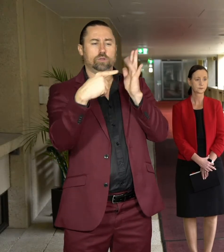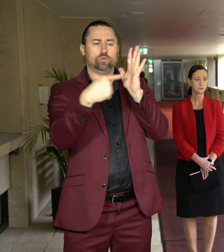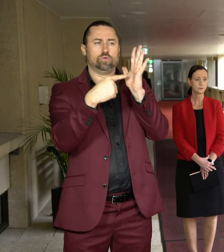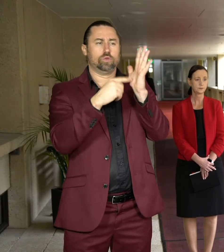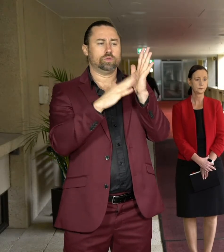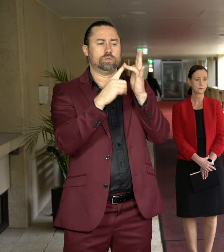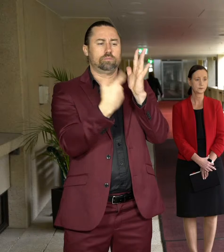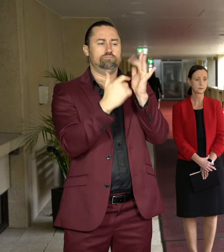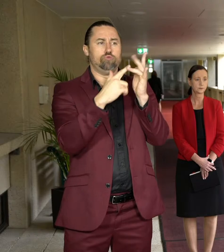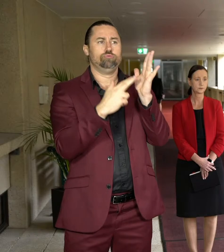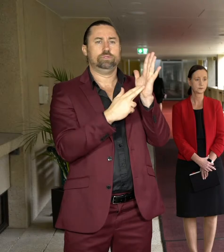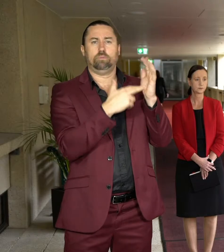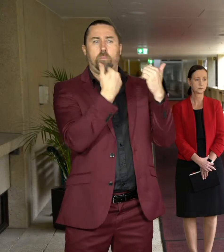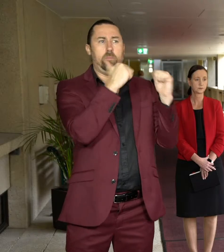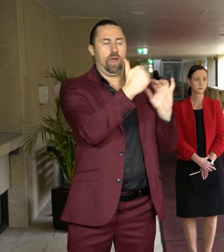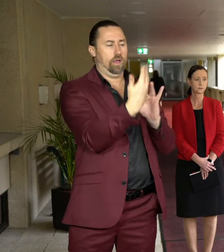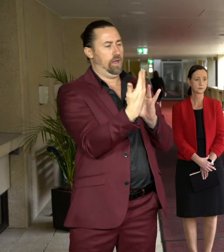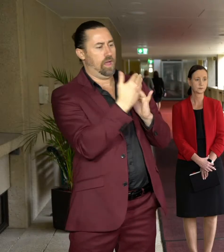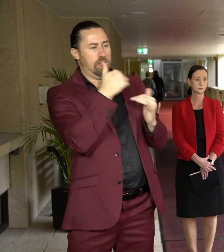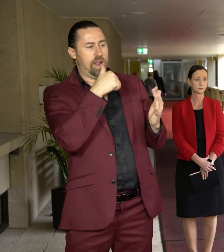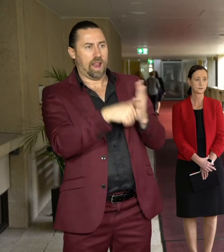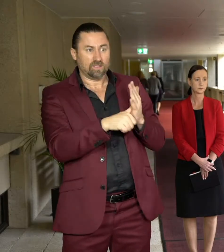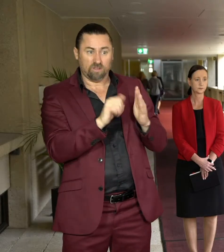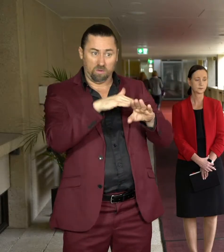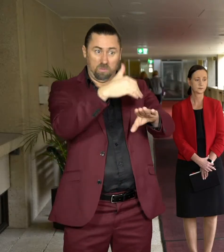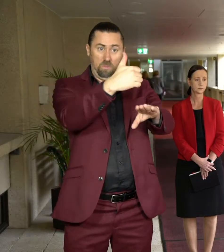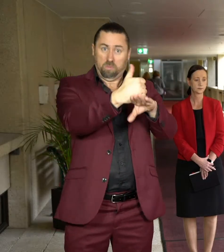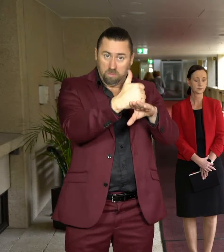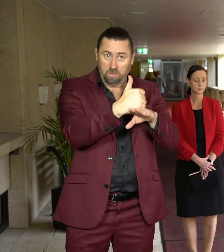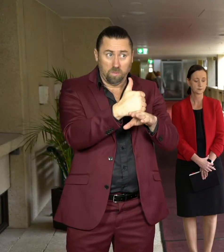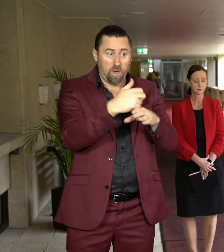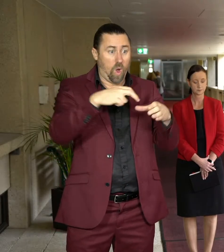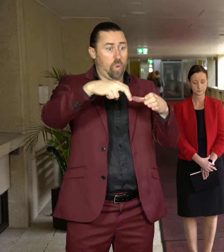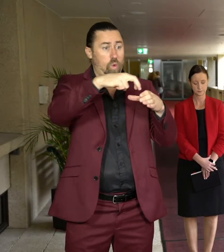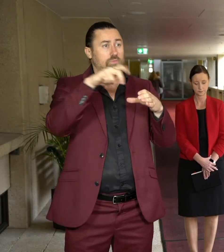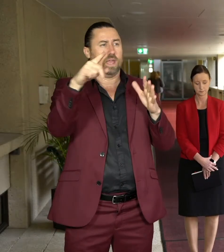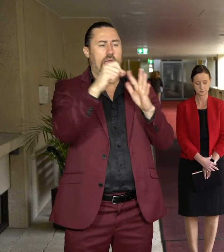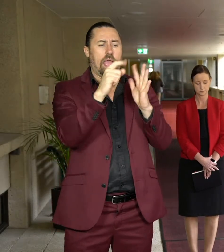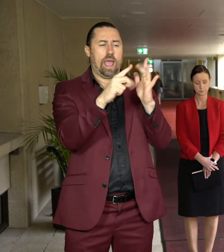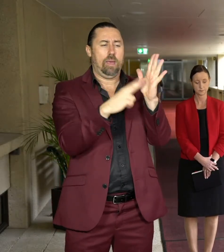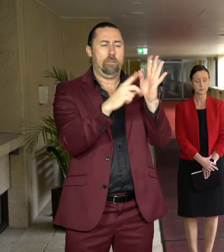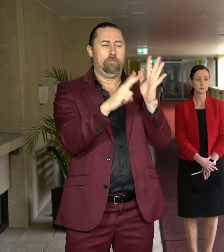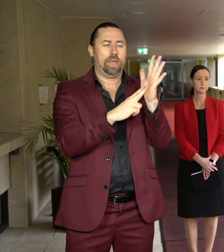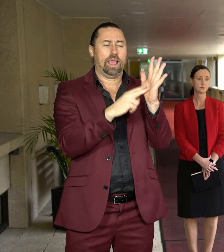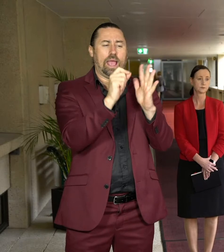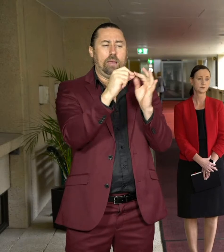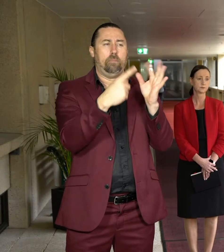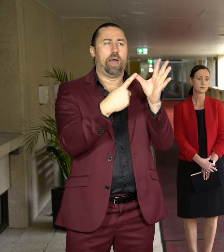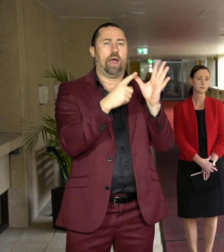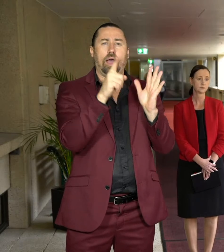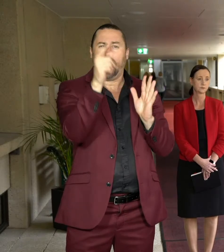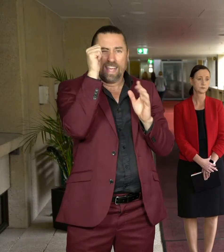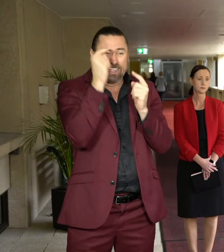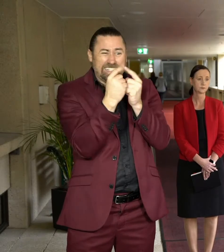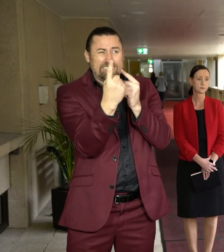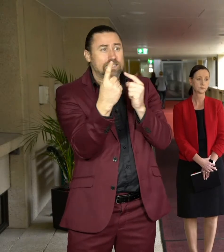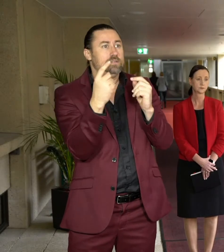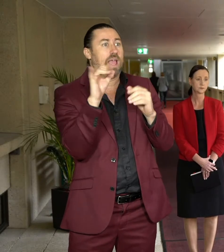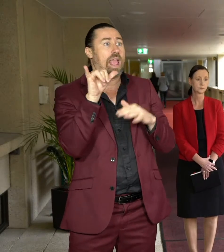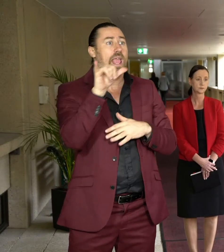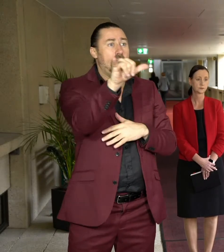a quarantine facility in Pinkenba. And can I underline that we certainly welcome that the Commonwealth is finally